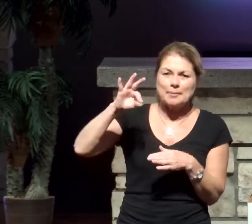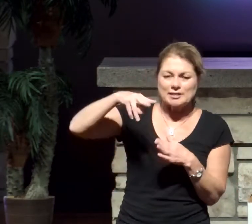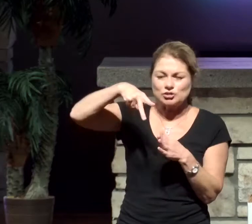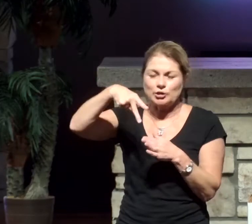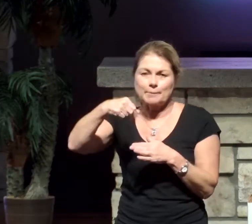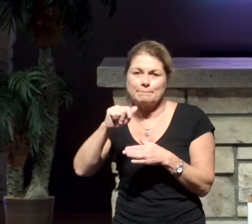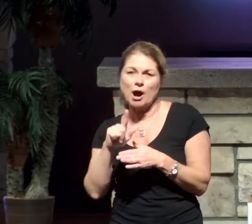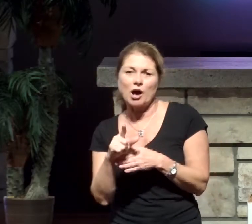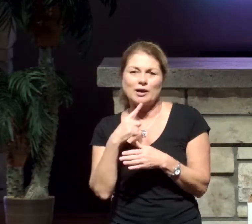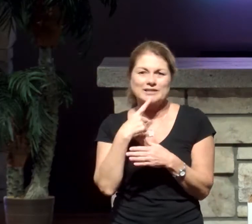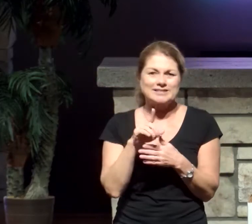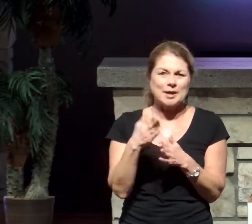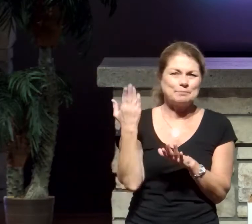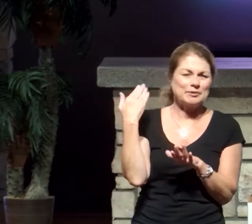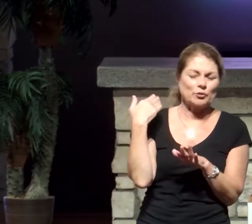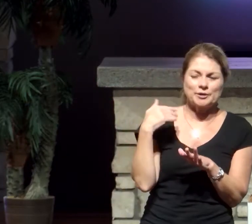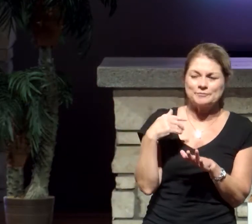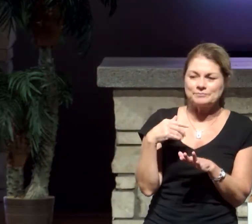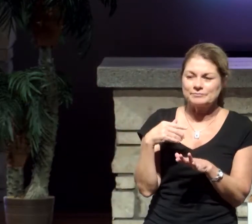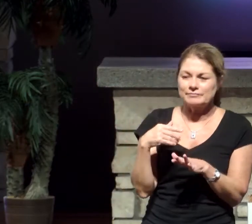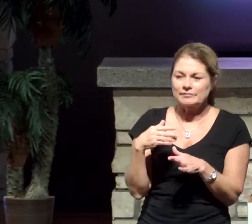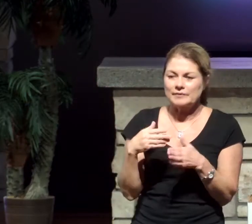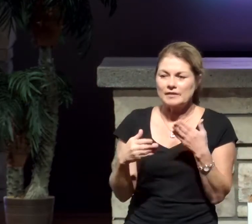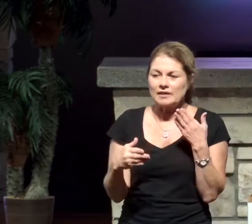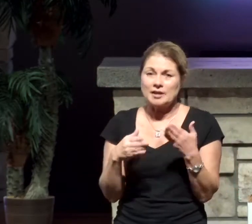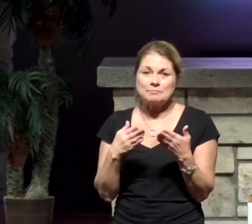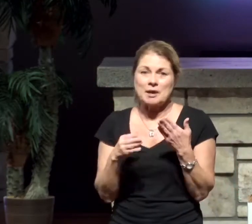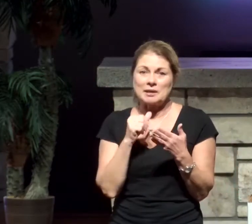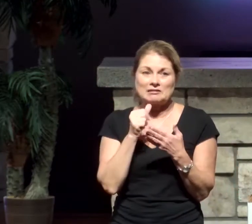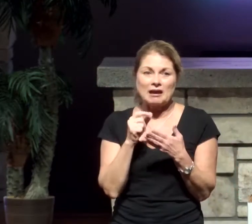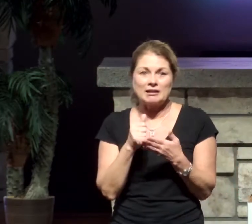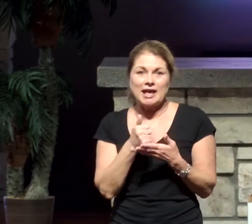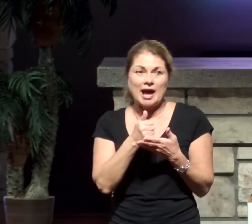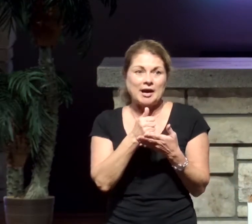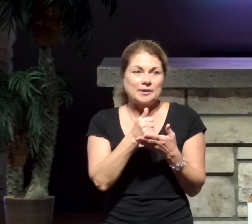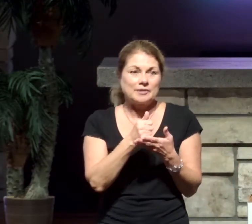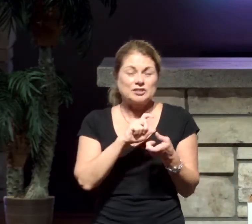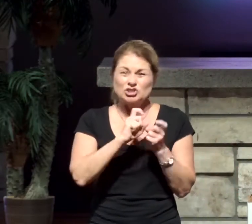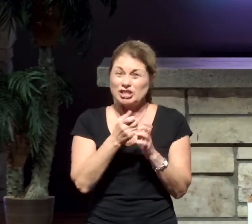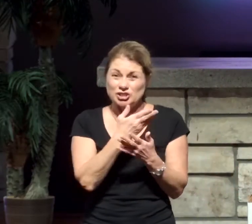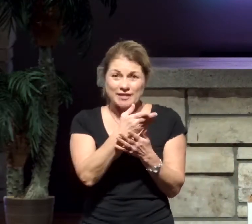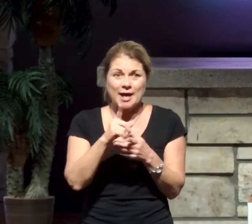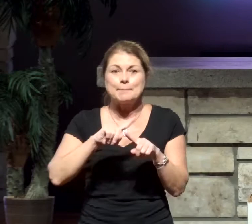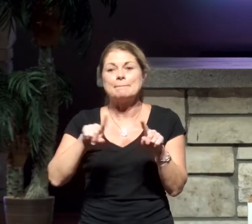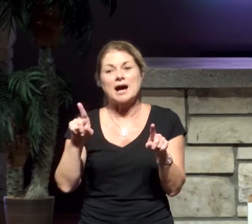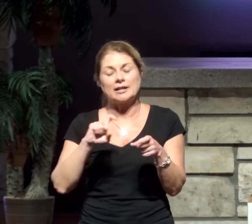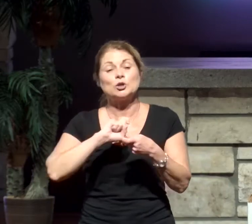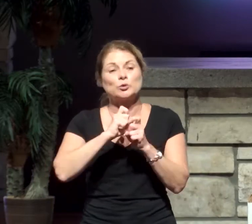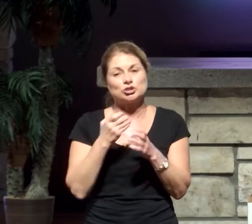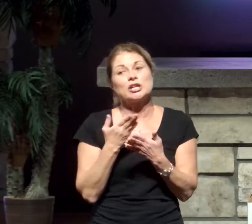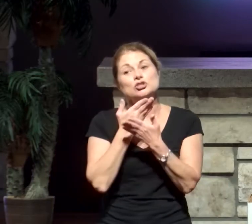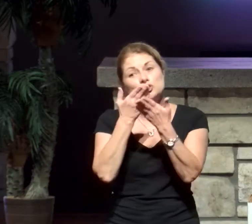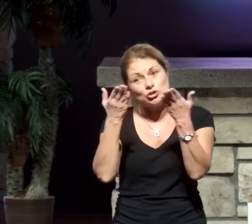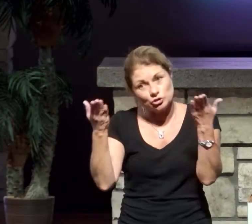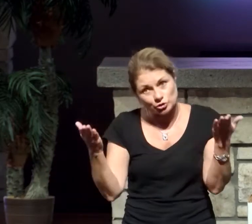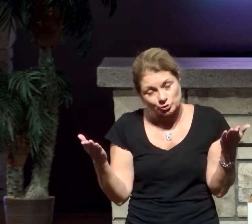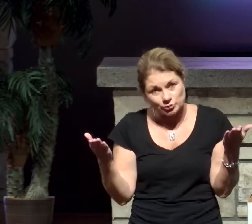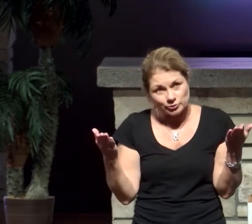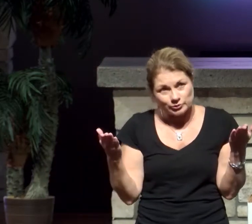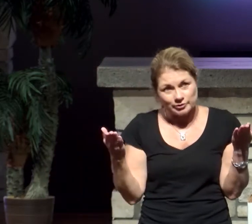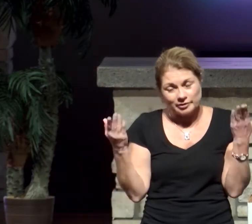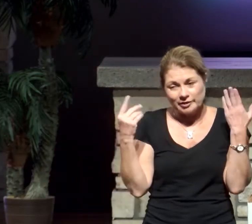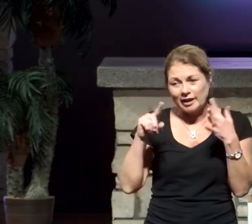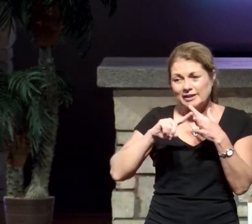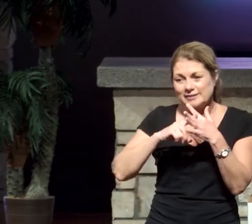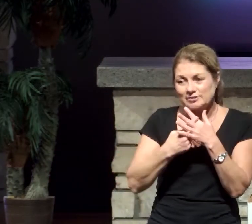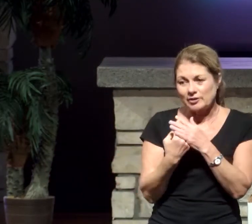it may not end up changing them, but it will almost certainly end up changing you. And it starts when we turn to our